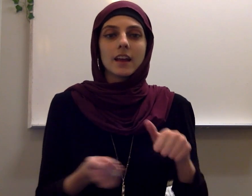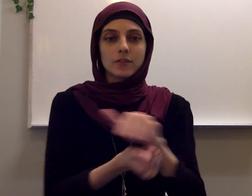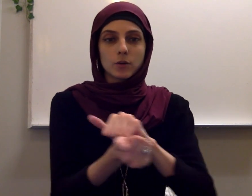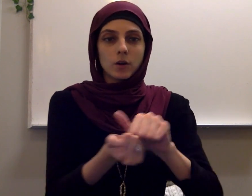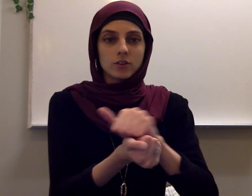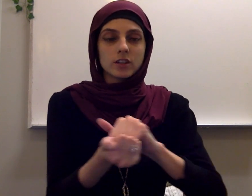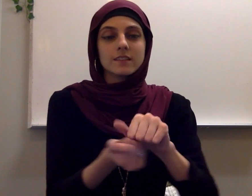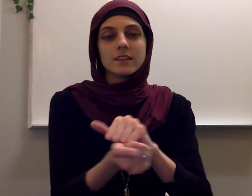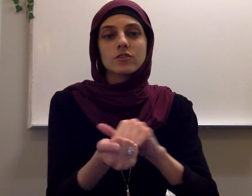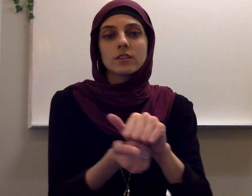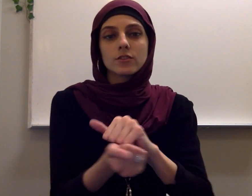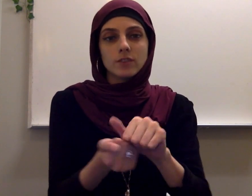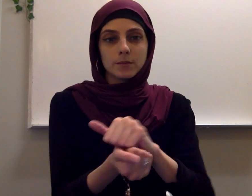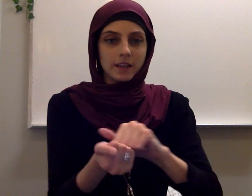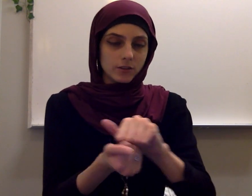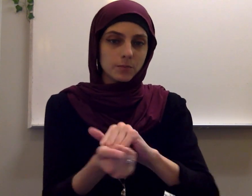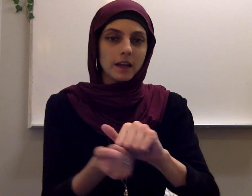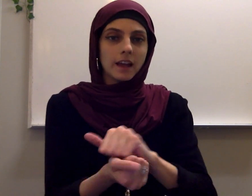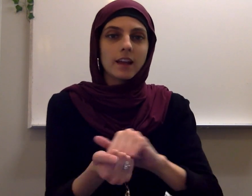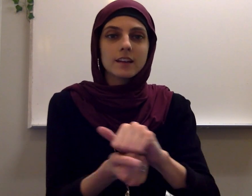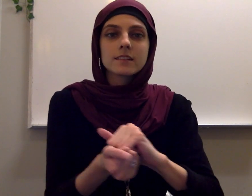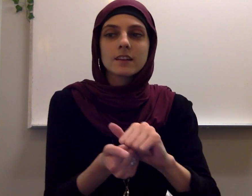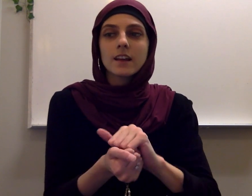you're washing dishes or something else by hand,